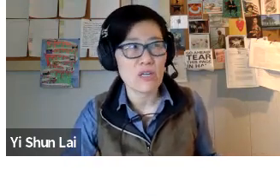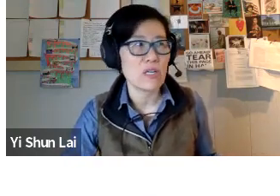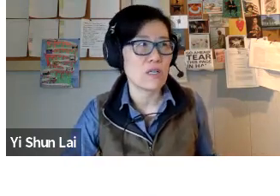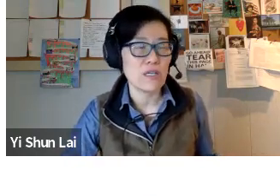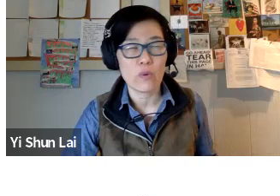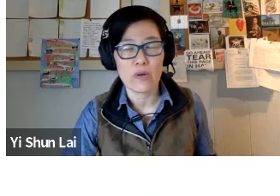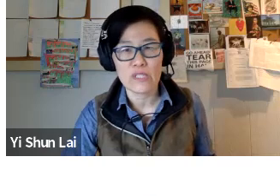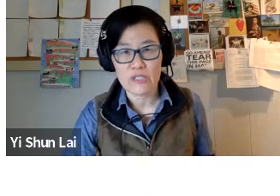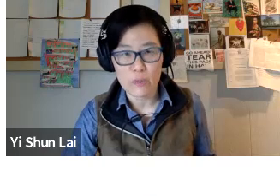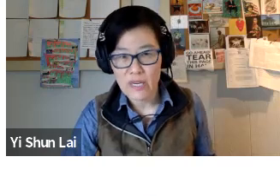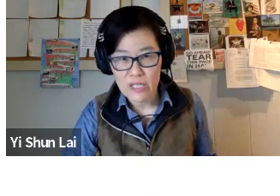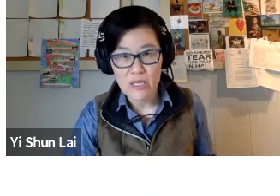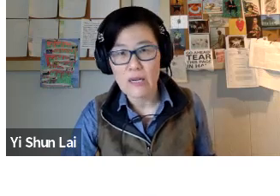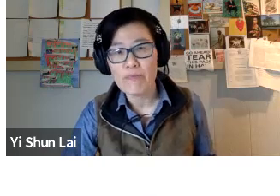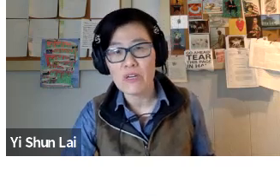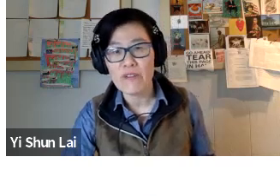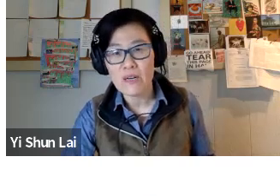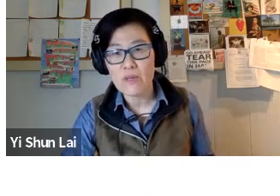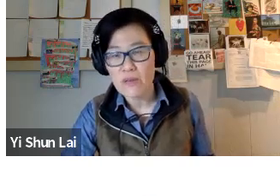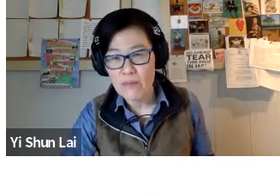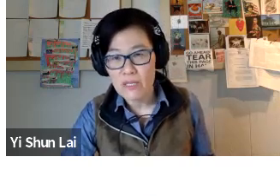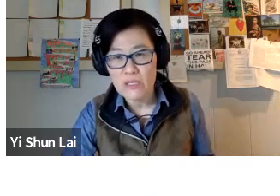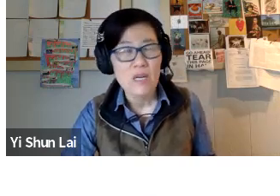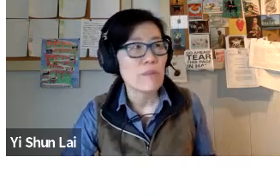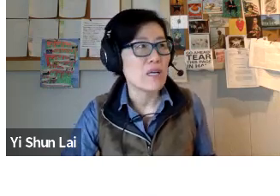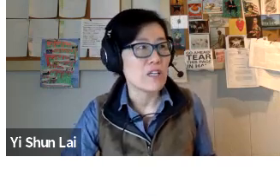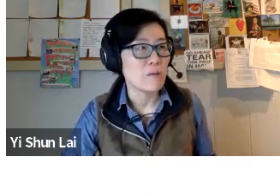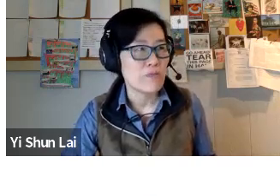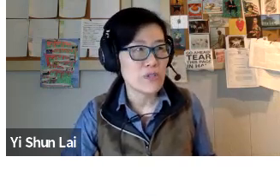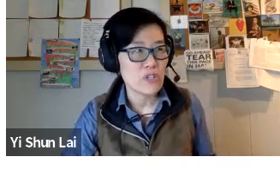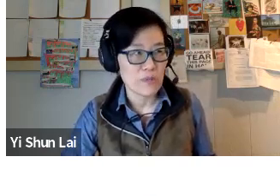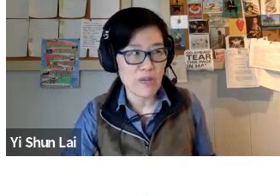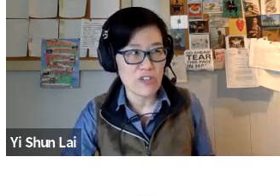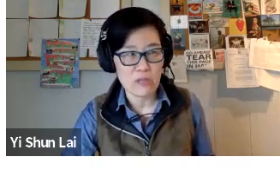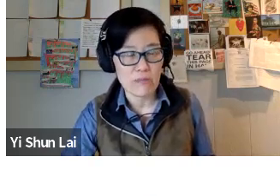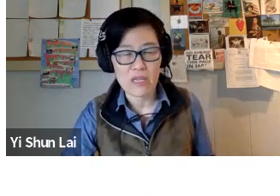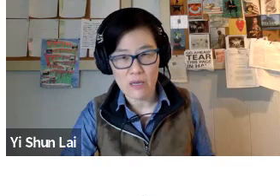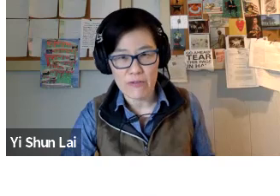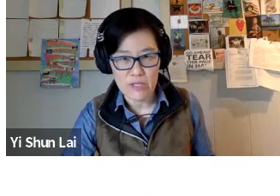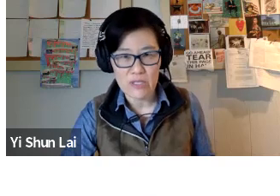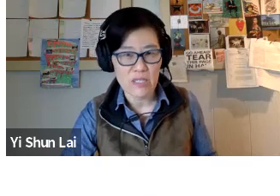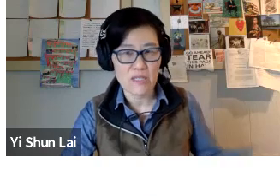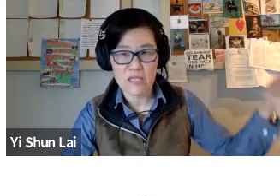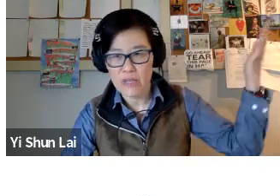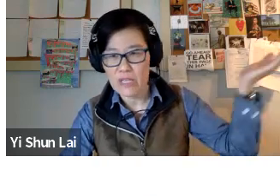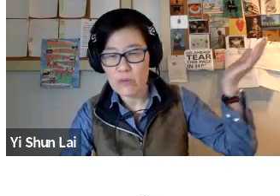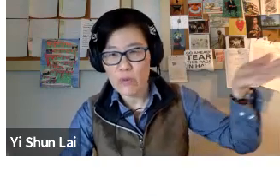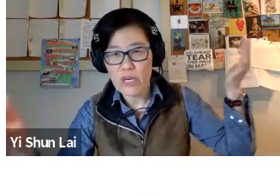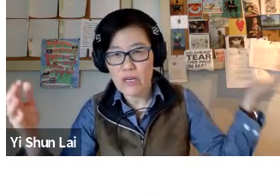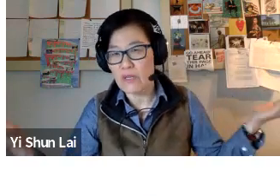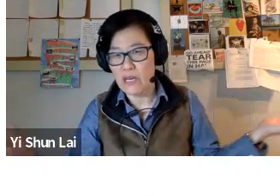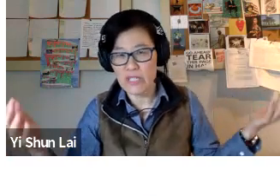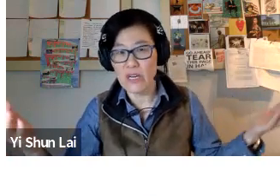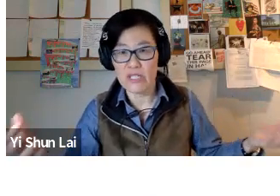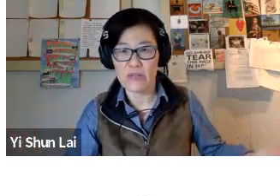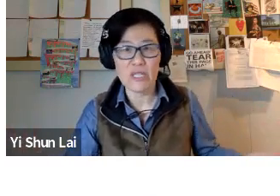never start a query with Dear Super Agent. Find out what their name is, but Dear Super Agent McGee, for instance, that's something. Okay, you want to